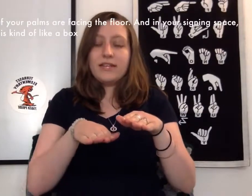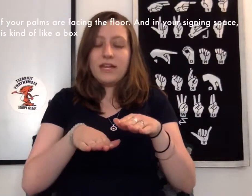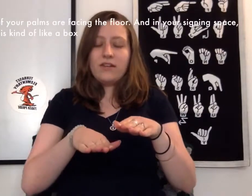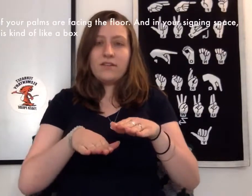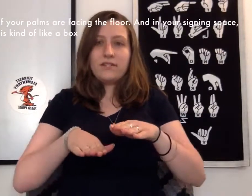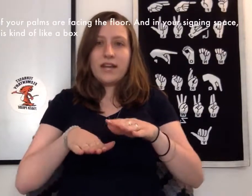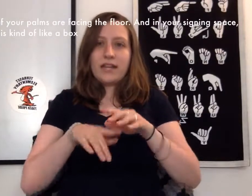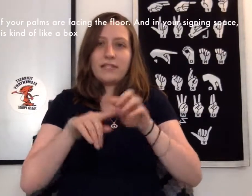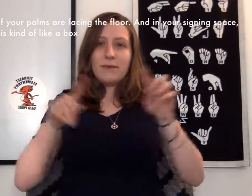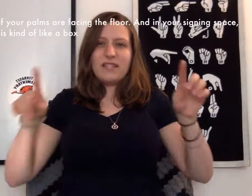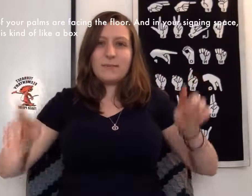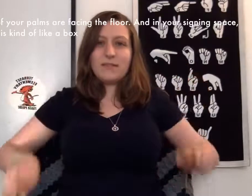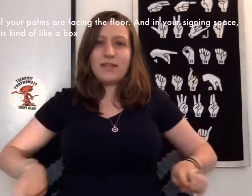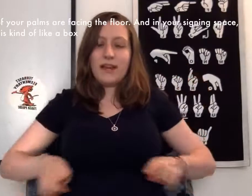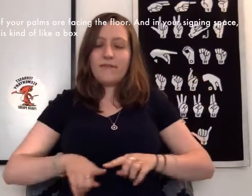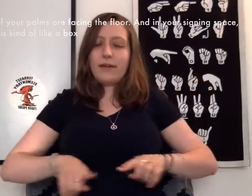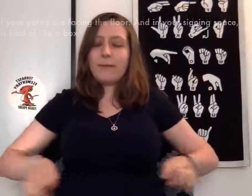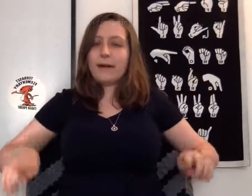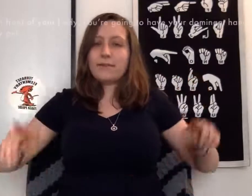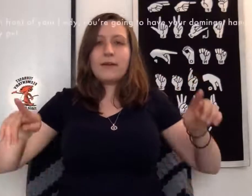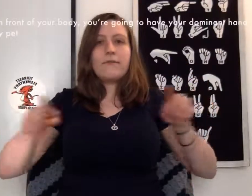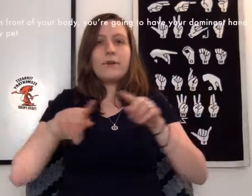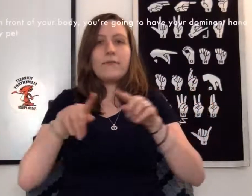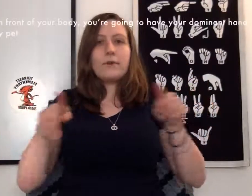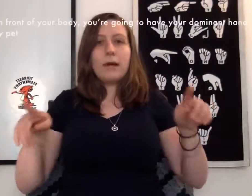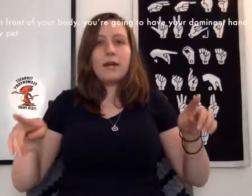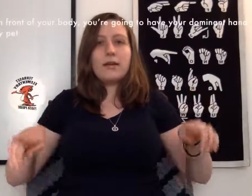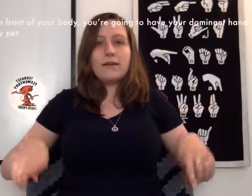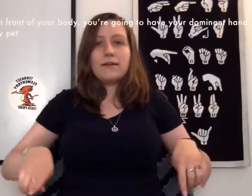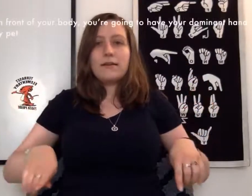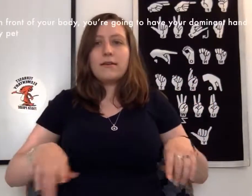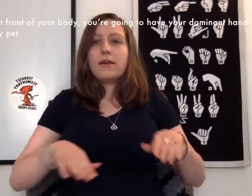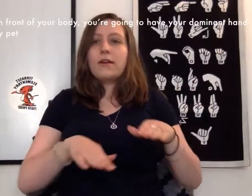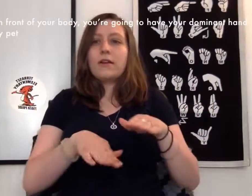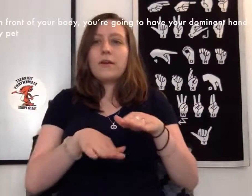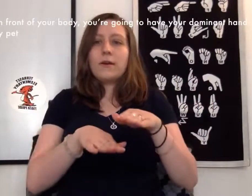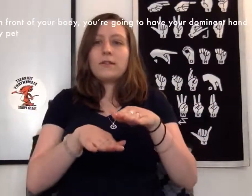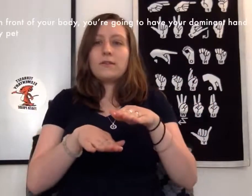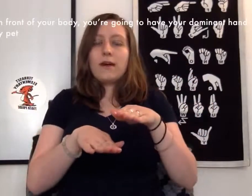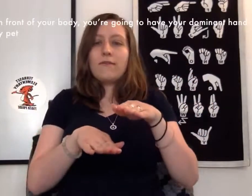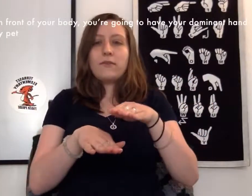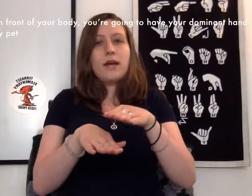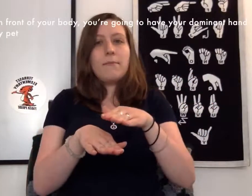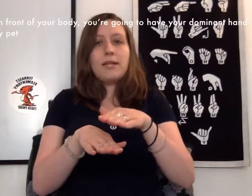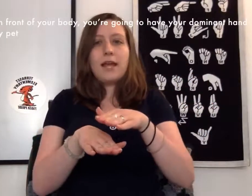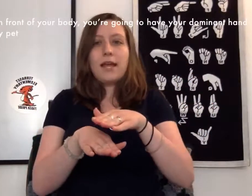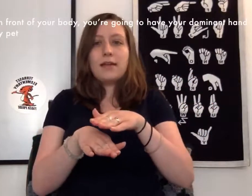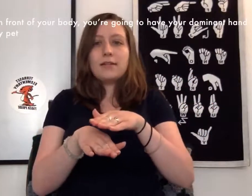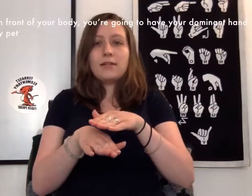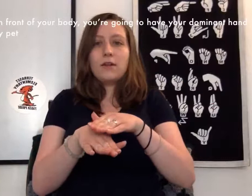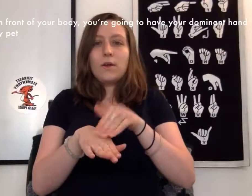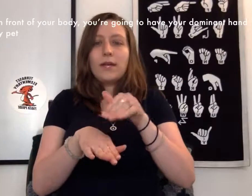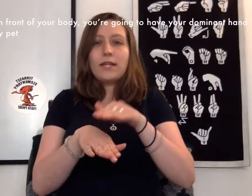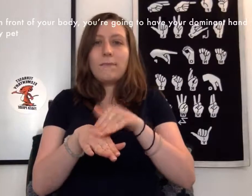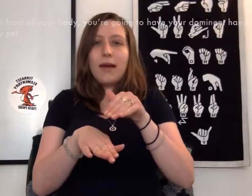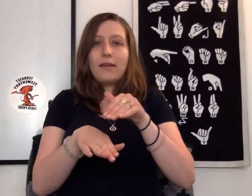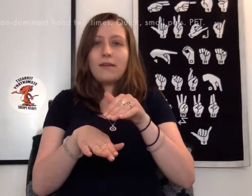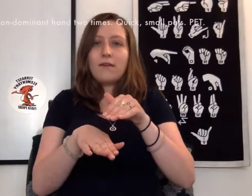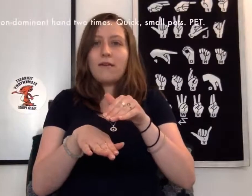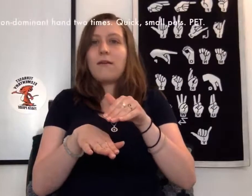your signing space, which is kind of like a box right in front of your body, you're going to have your dominant hand quickly pet your non-dominant